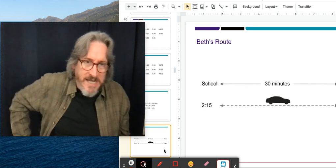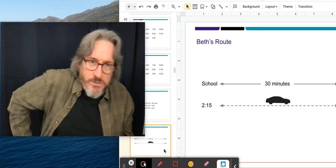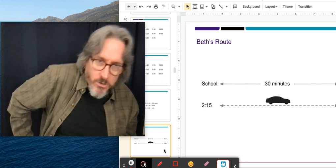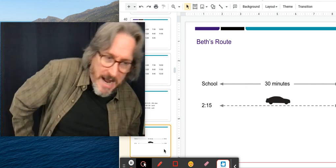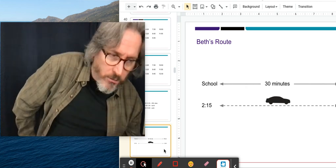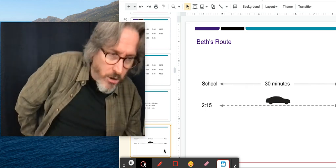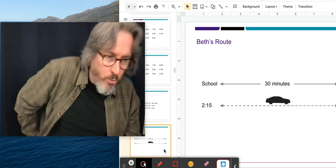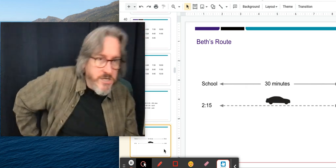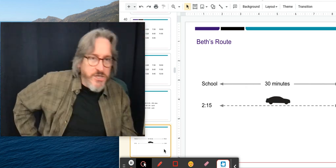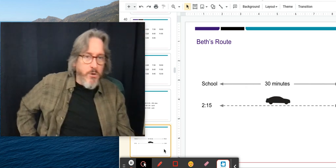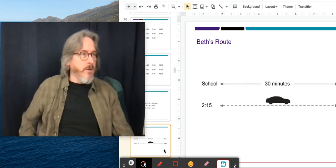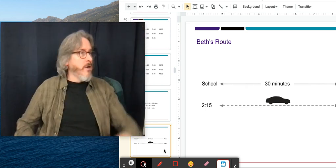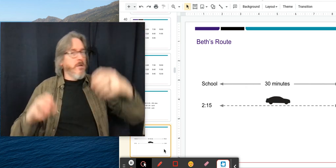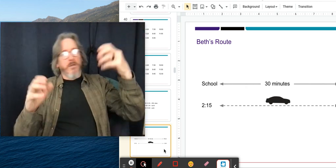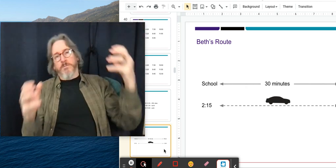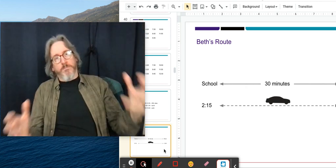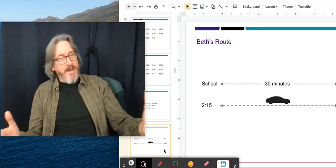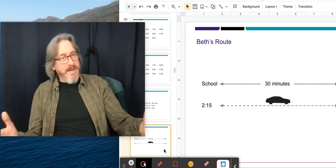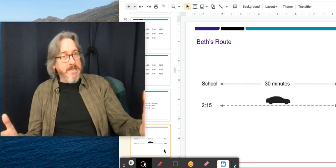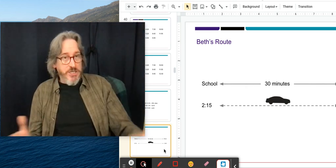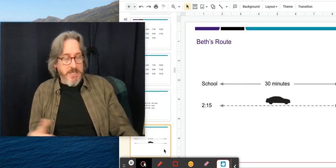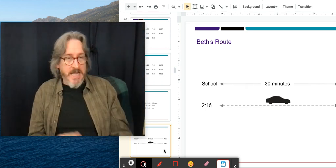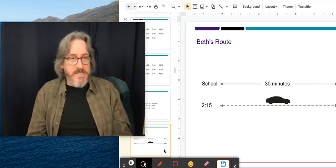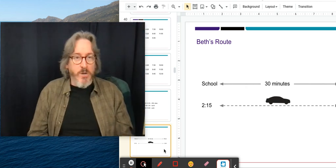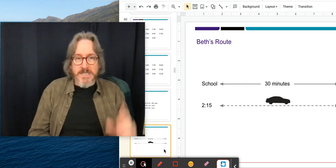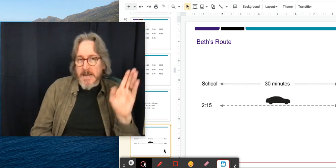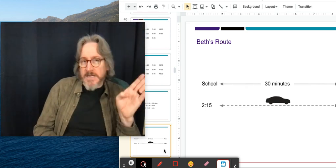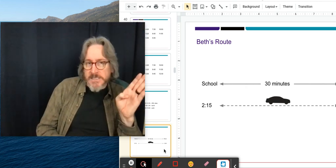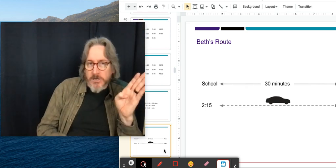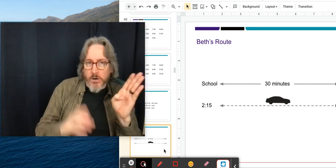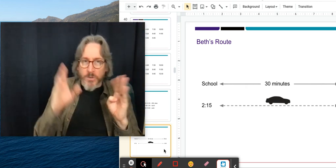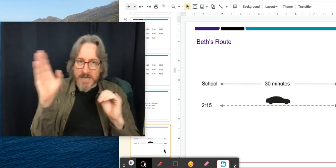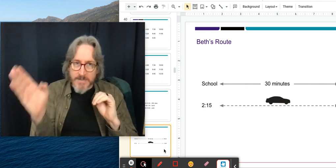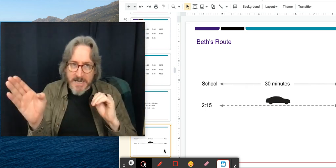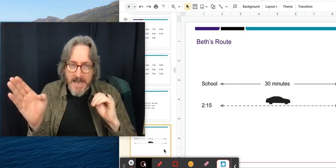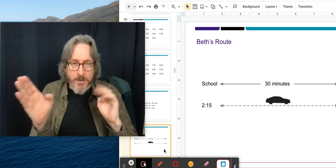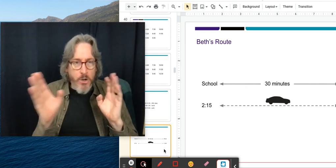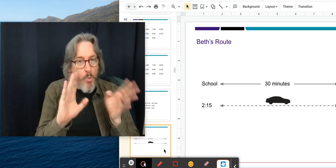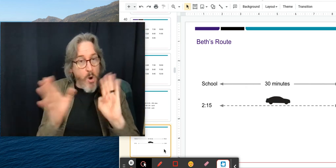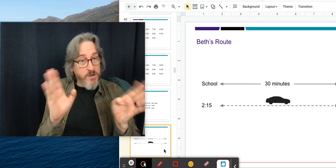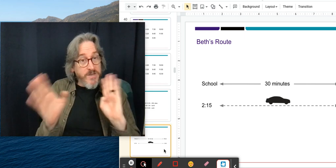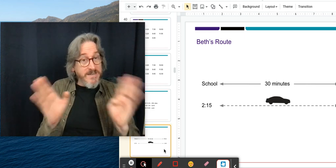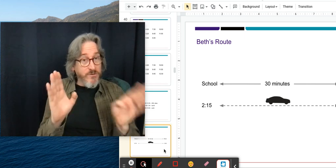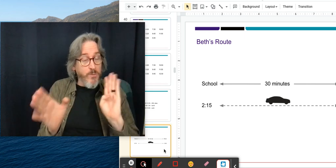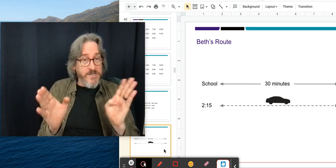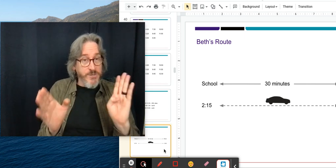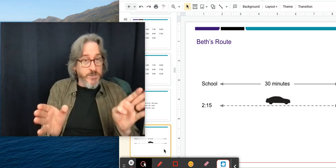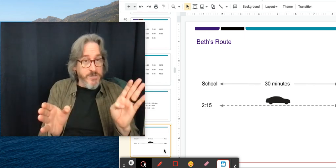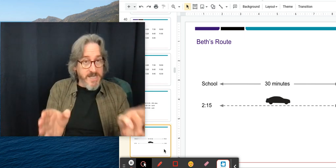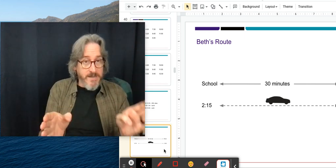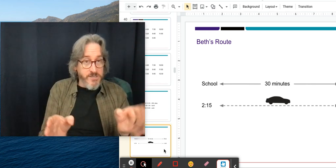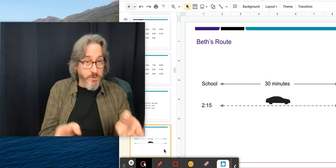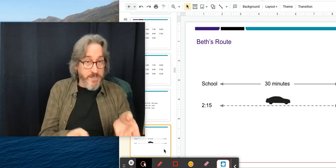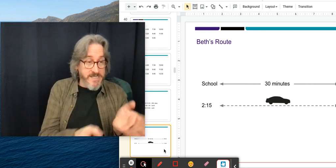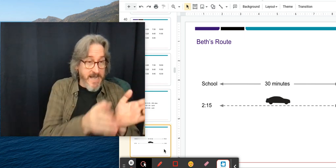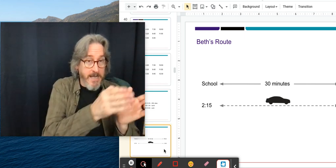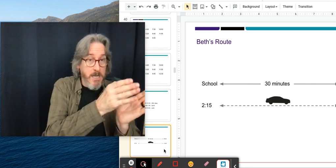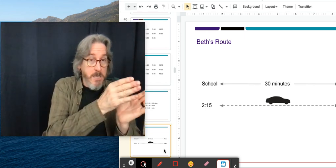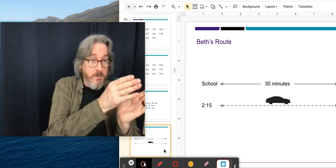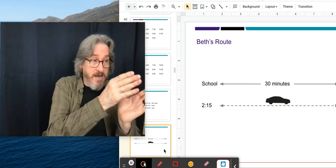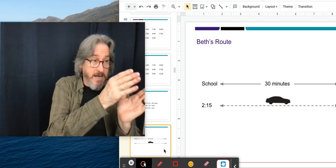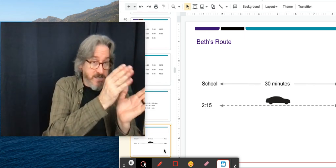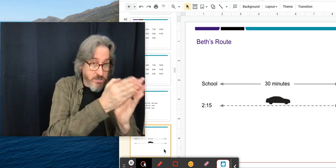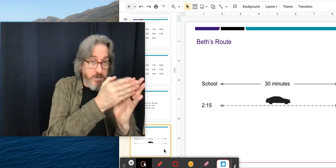ASL2 class? Or how long was your biology class? What time did it start? What time did it end? What are the different ways you can say things? You can